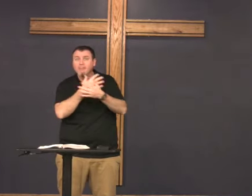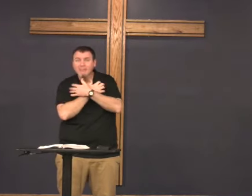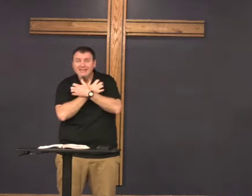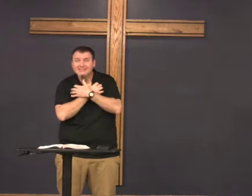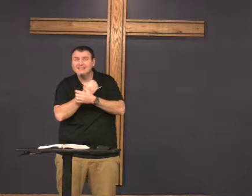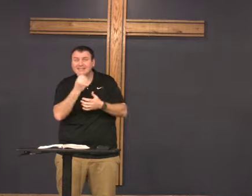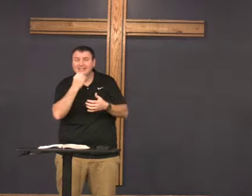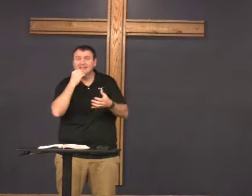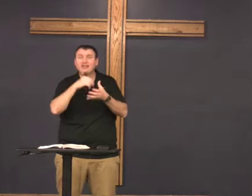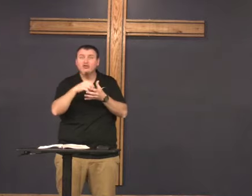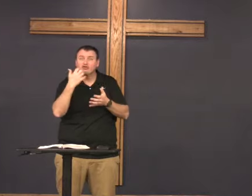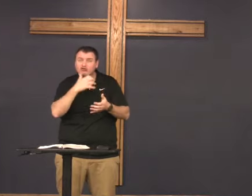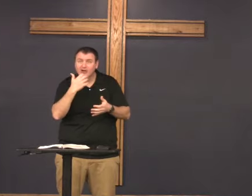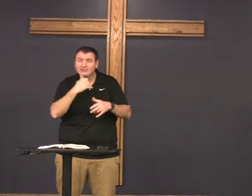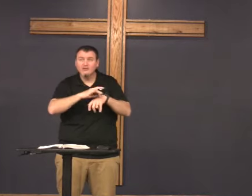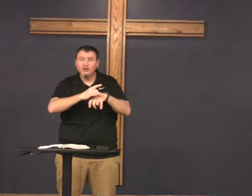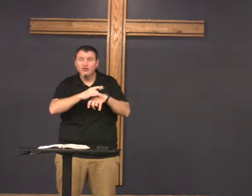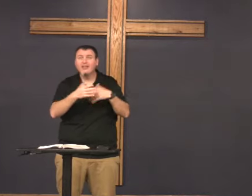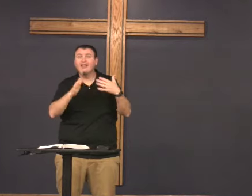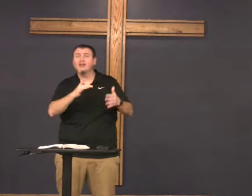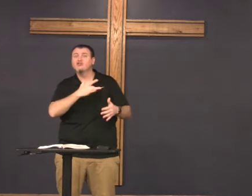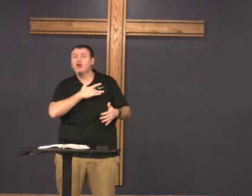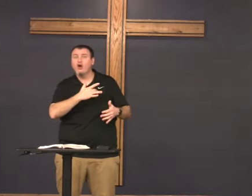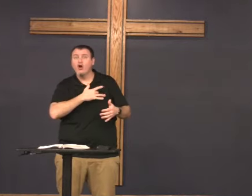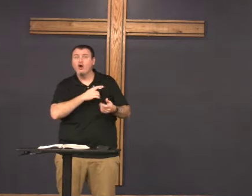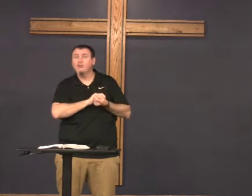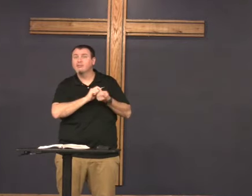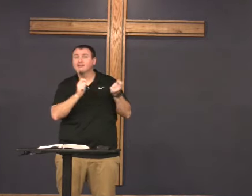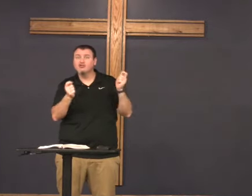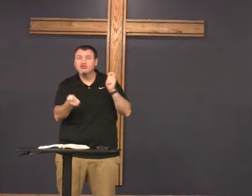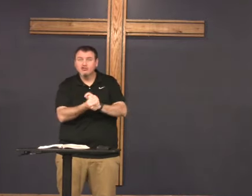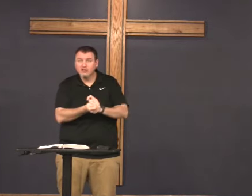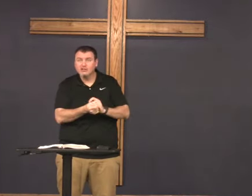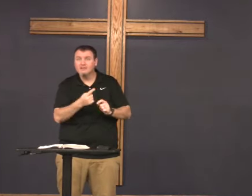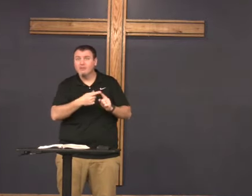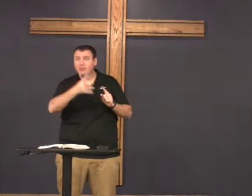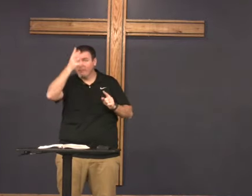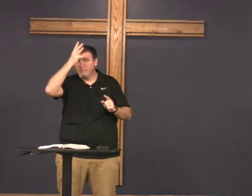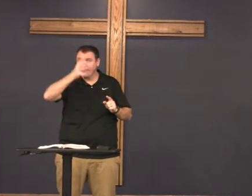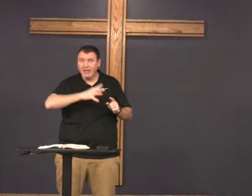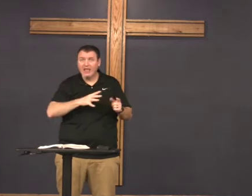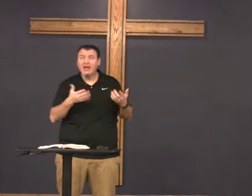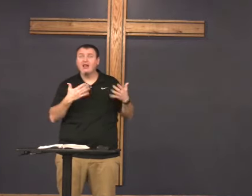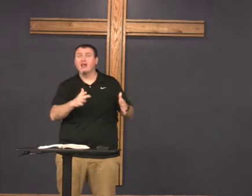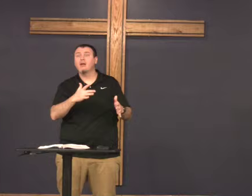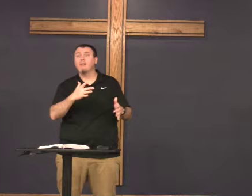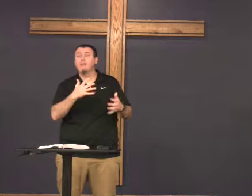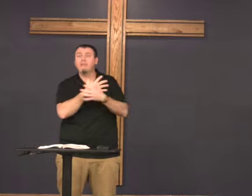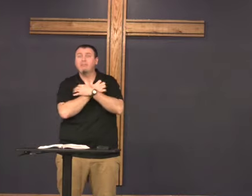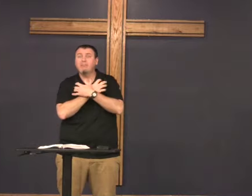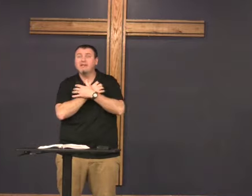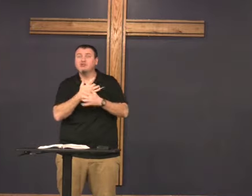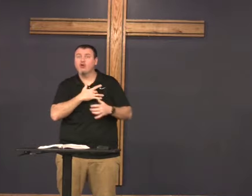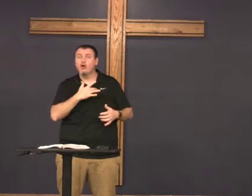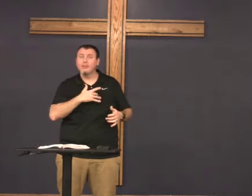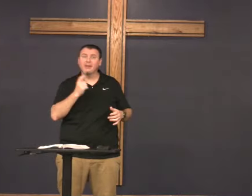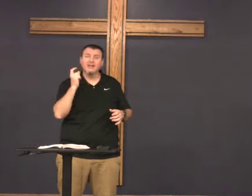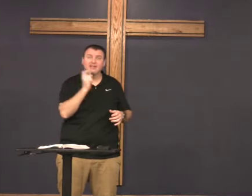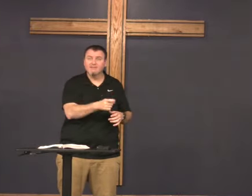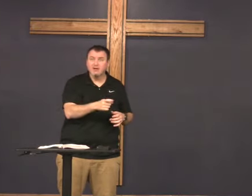portion be with the beasts in the grass of the earth. Let his heart be changed from man, and let a beast's heart be